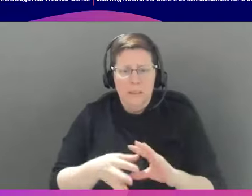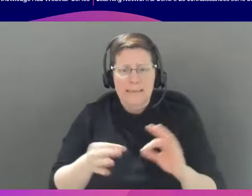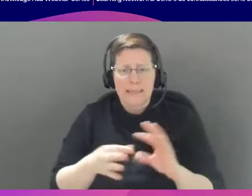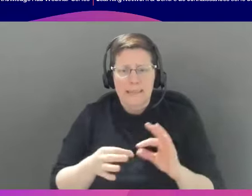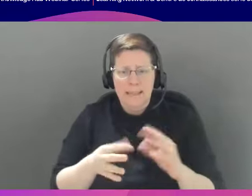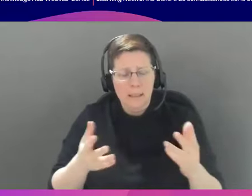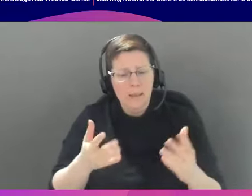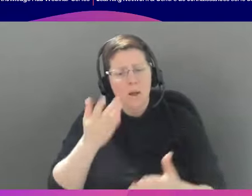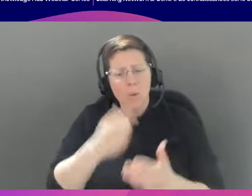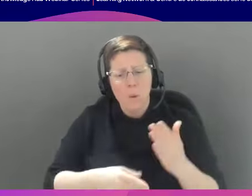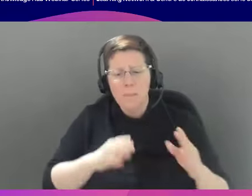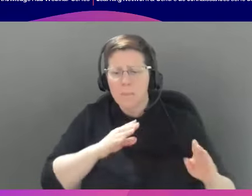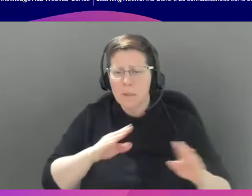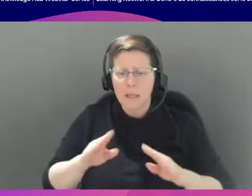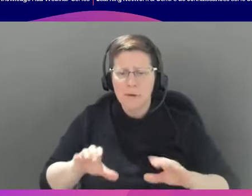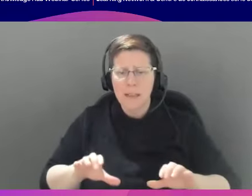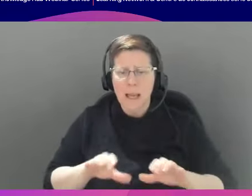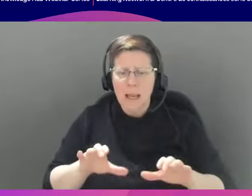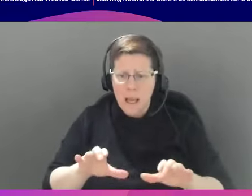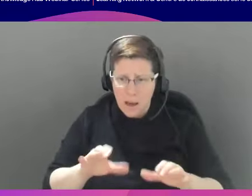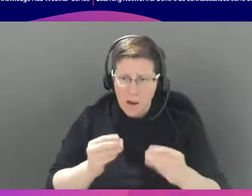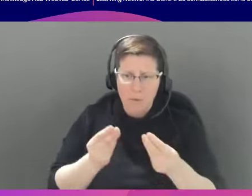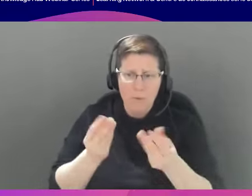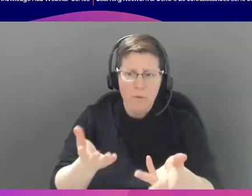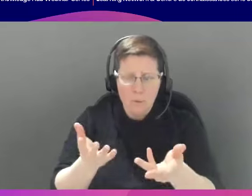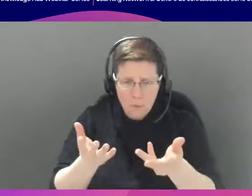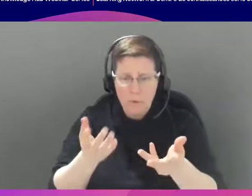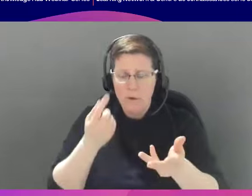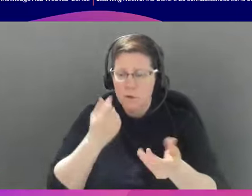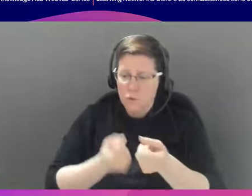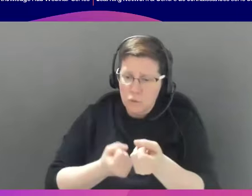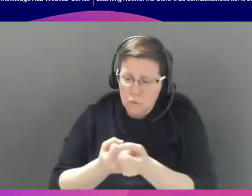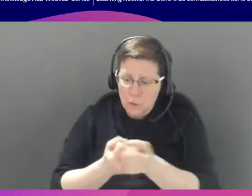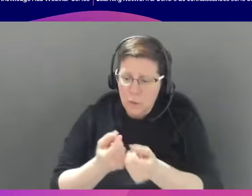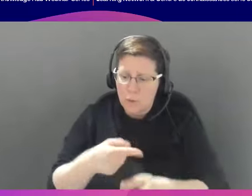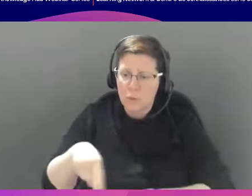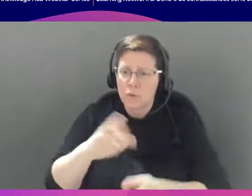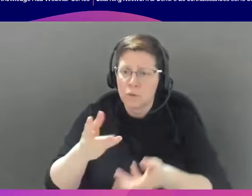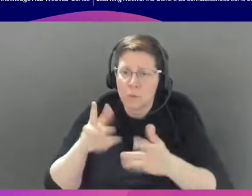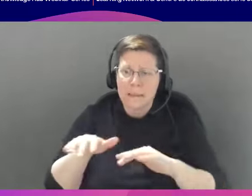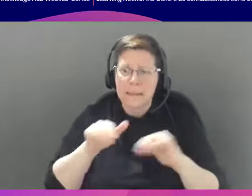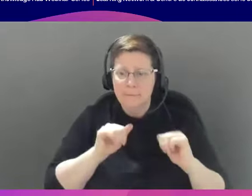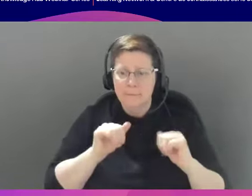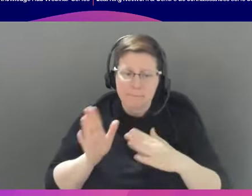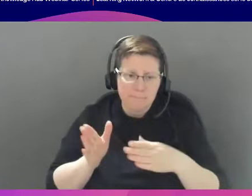concrete behaviors and activities are being promoted to support exiting?